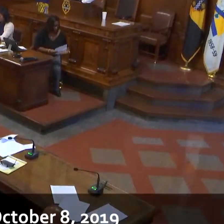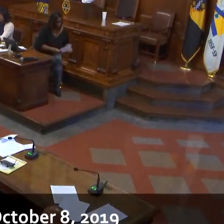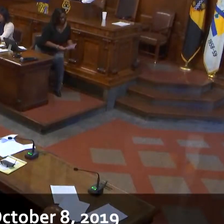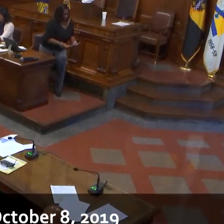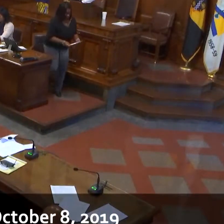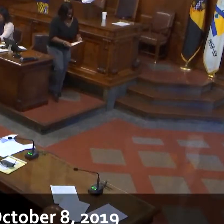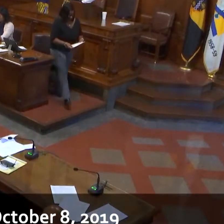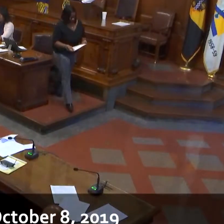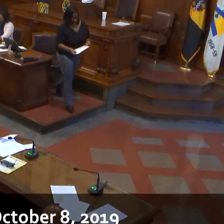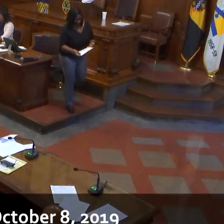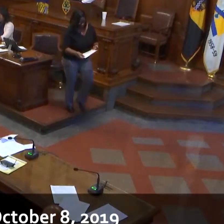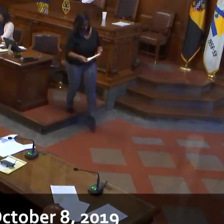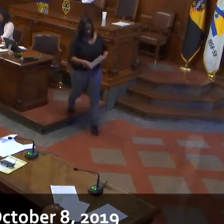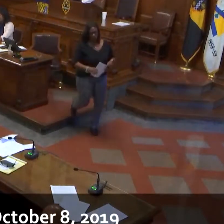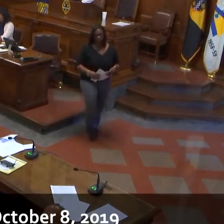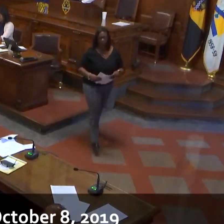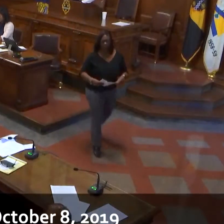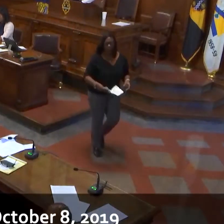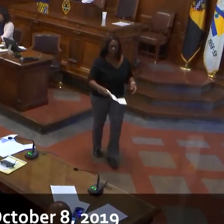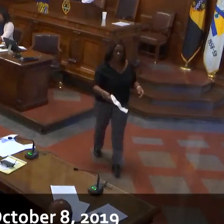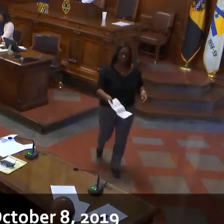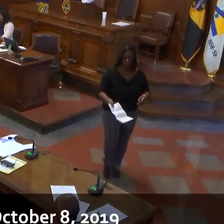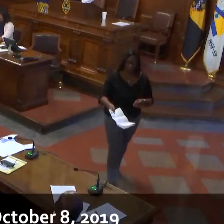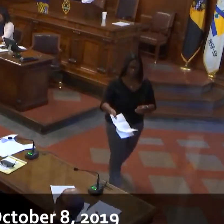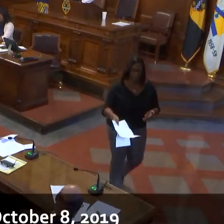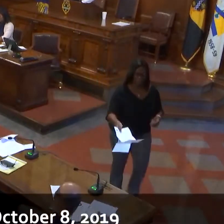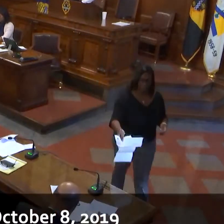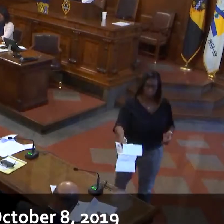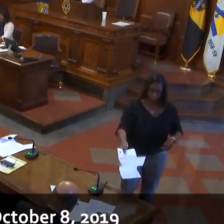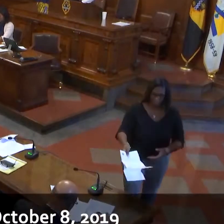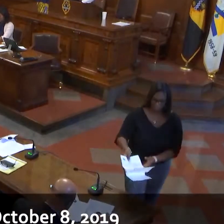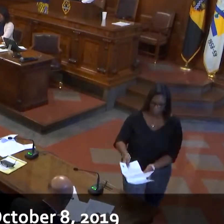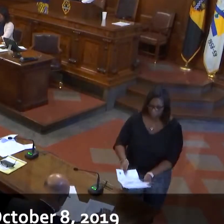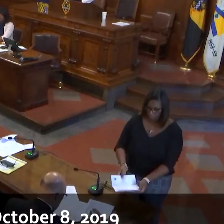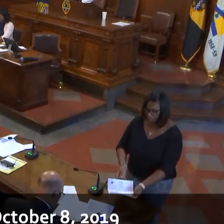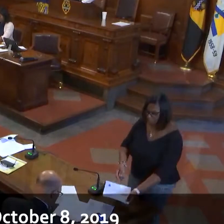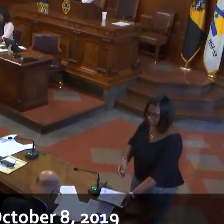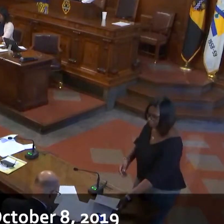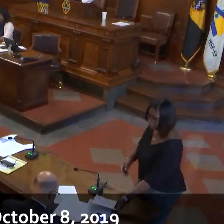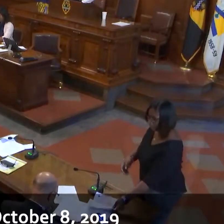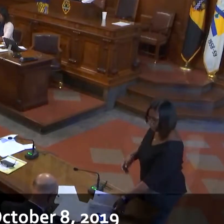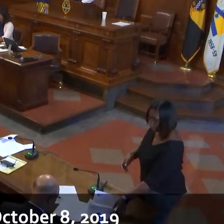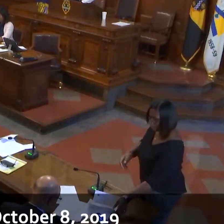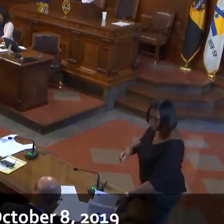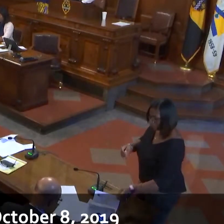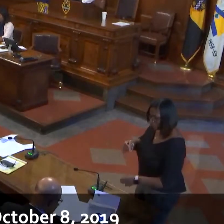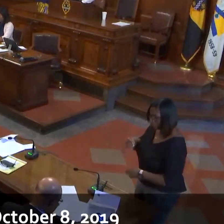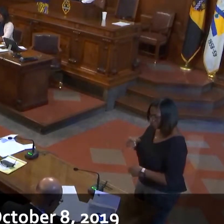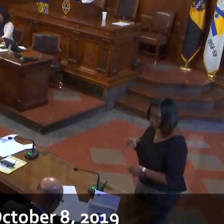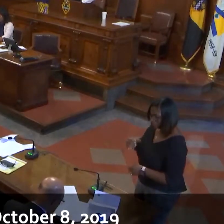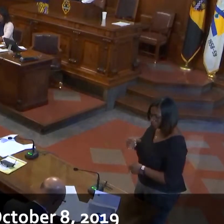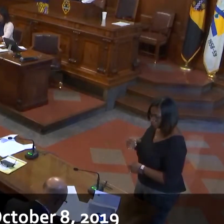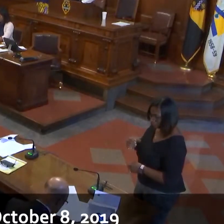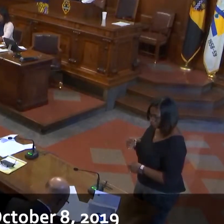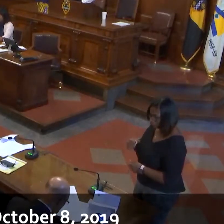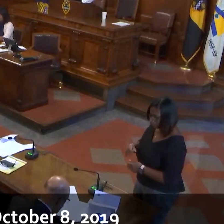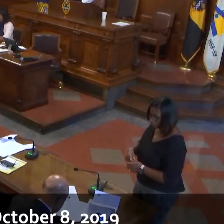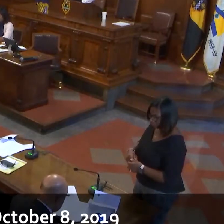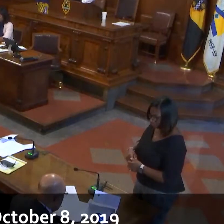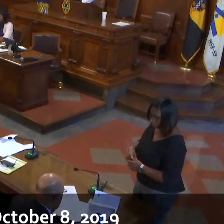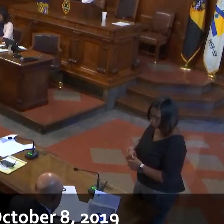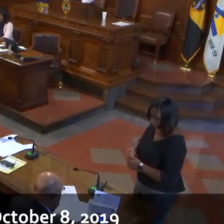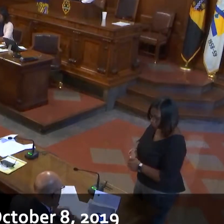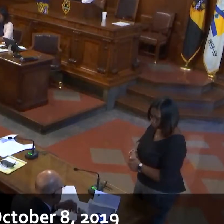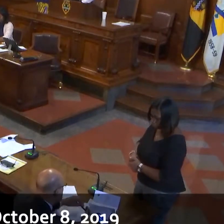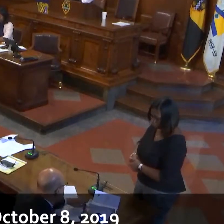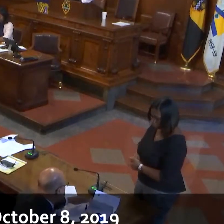Burgess. Aye. Mr. Coghill. Aye. Ms. Gross. Aye. Mrs. Harris. Aye.